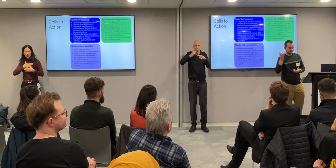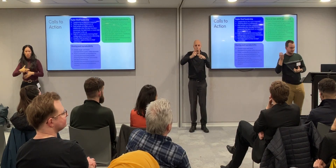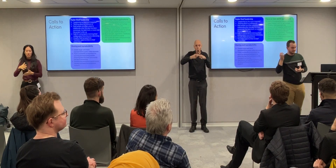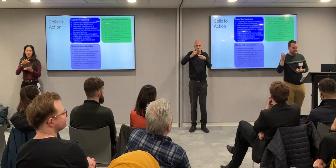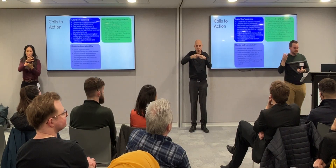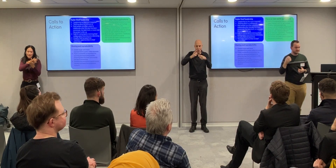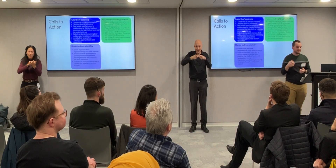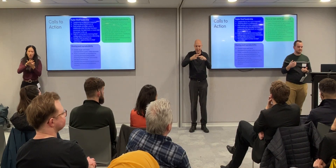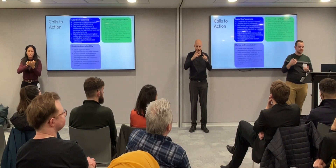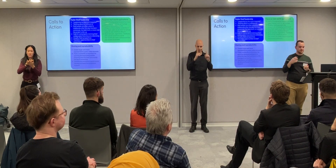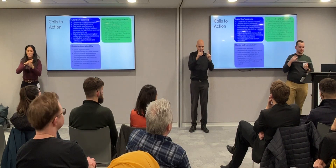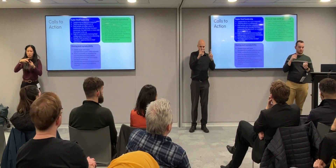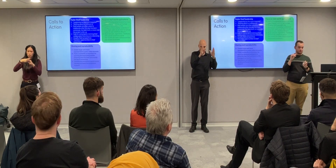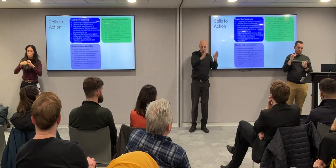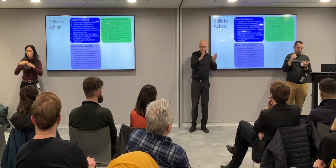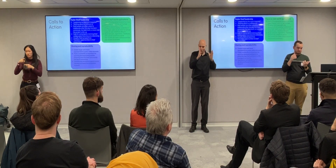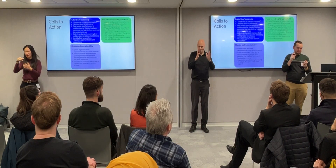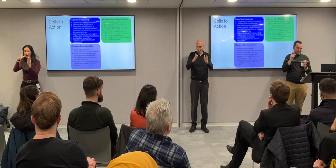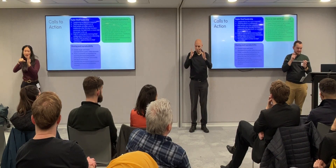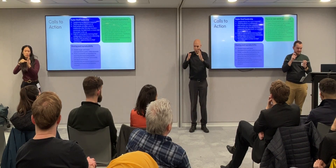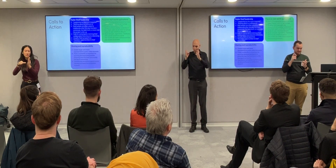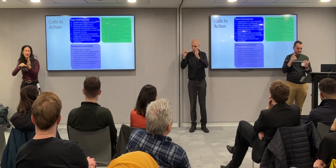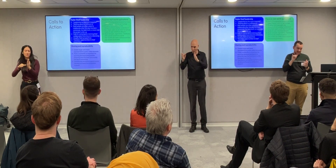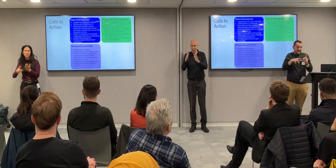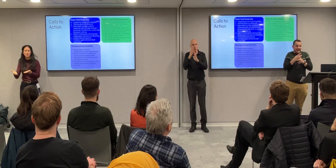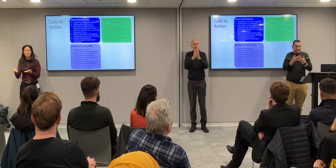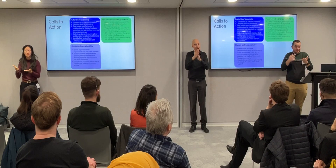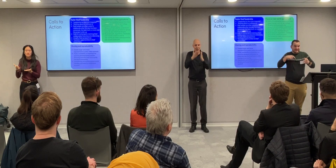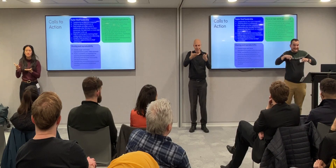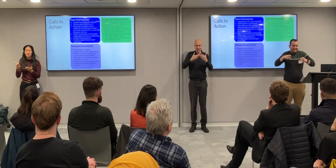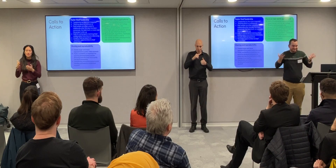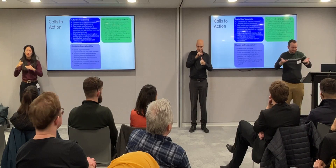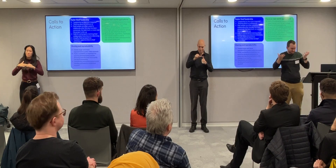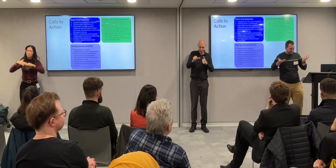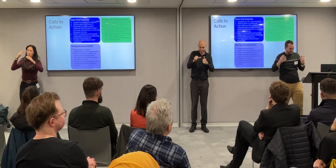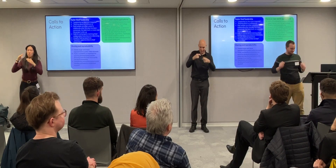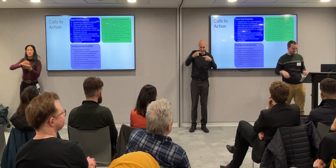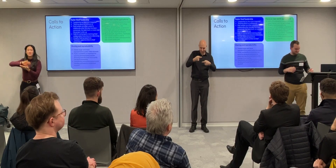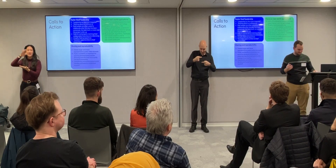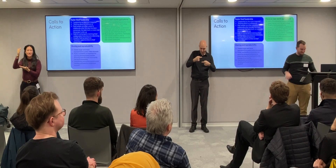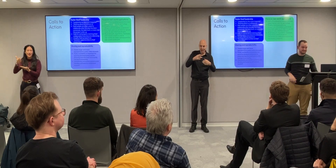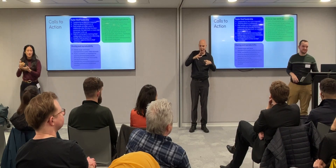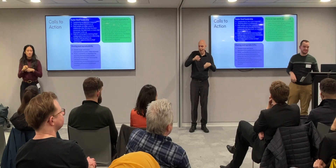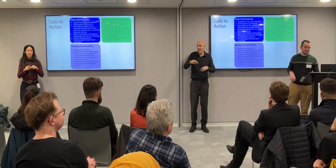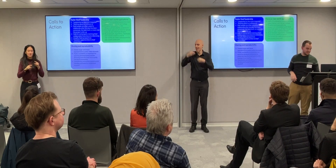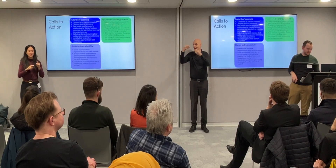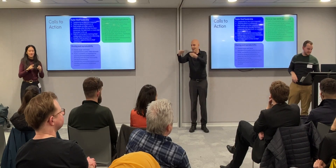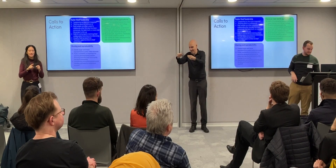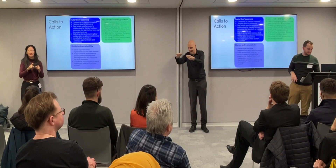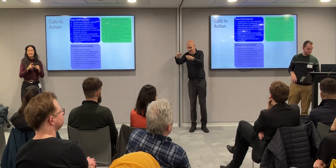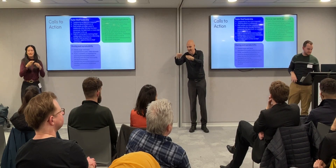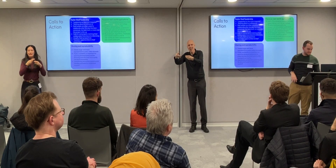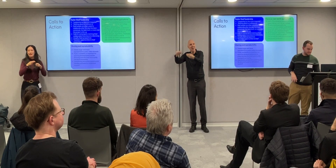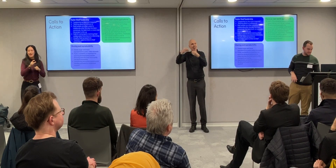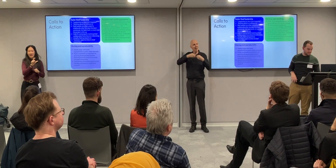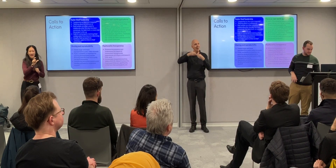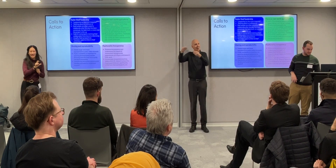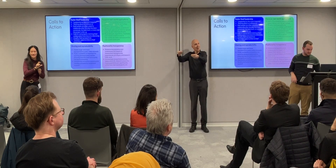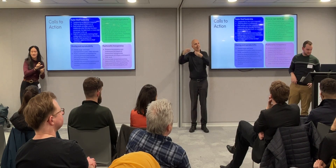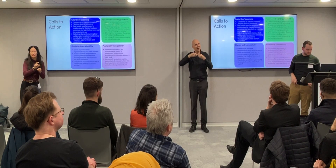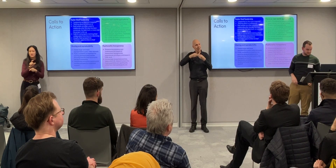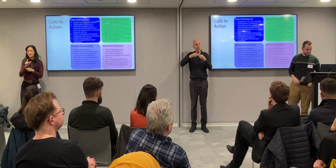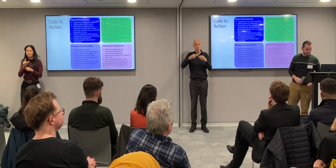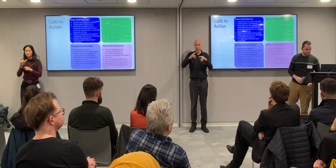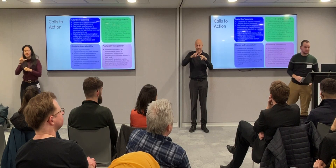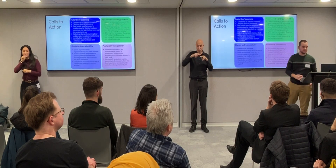better data, right? This cycle, this chicken and an egg thing is something that we do need to address. And if we can create tools that make